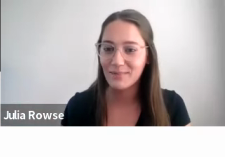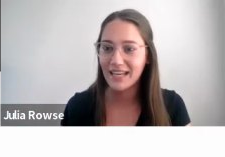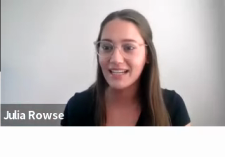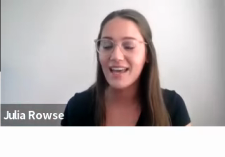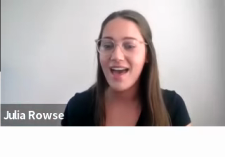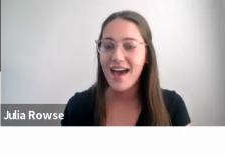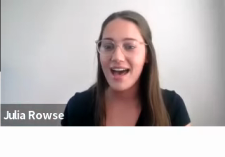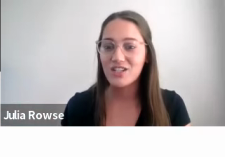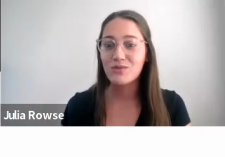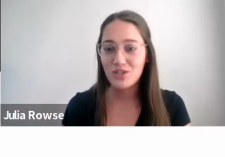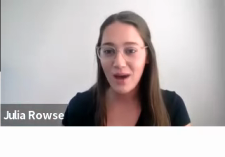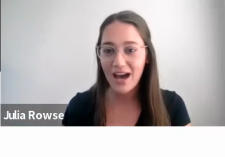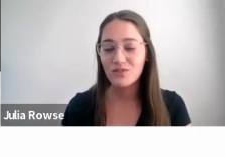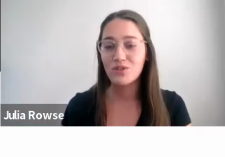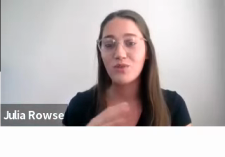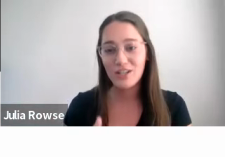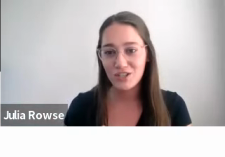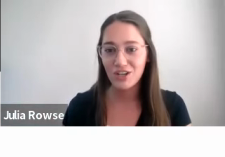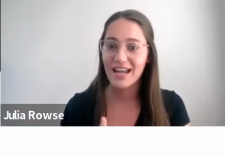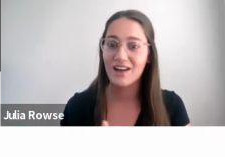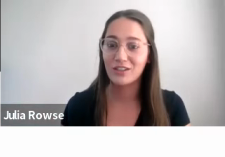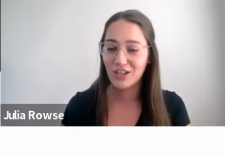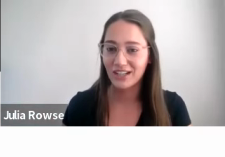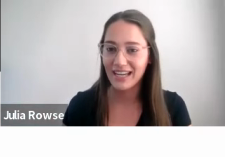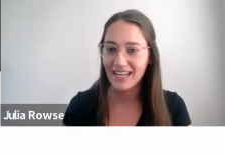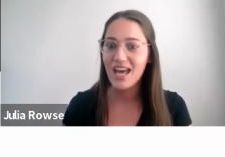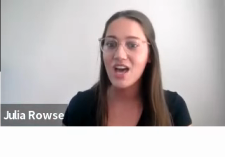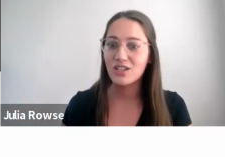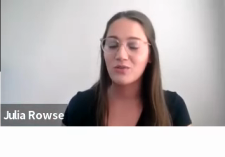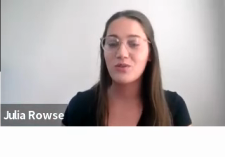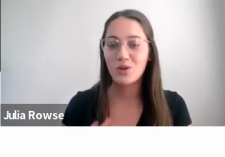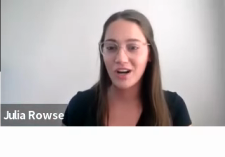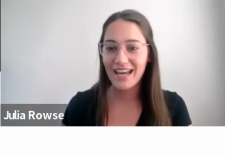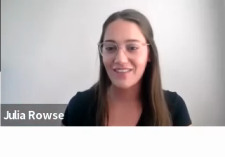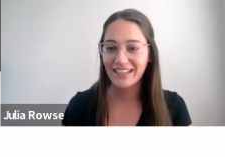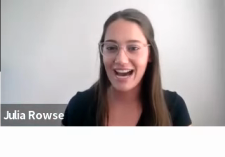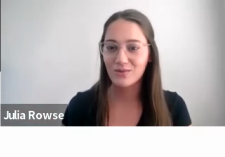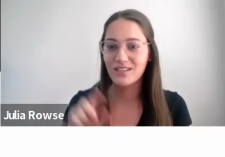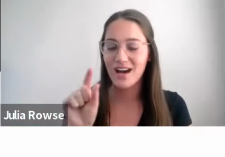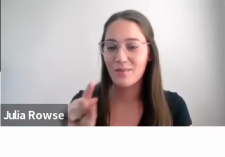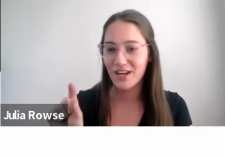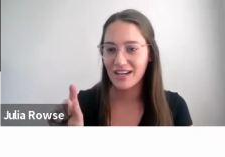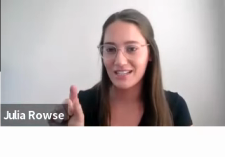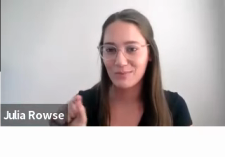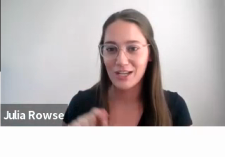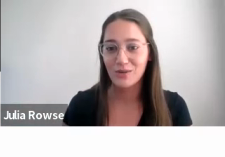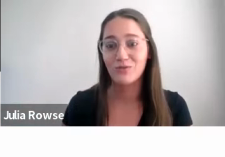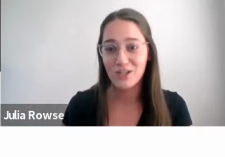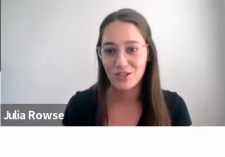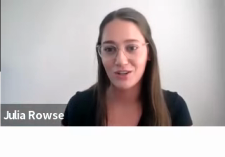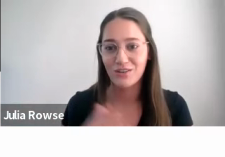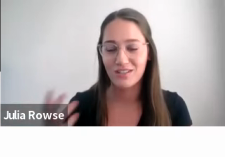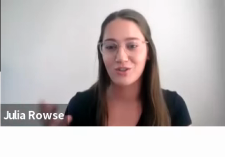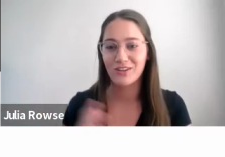that same link. And you do have to register and have a login. So if you don't already have an account, there is a spot you